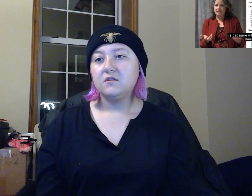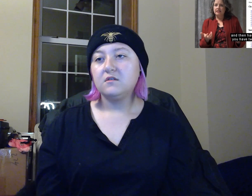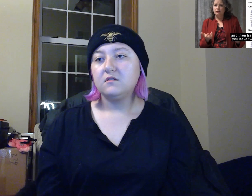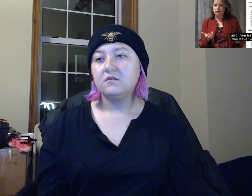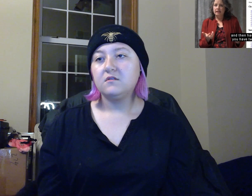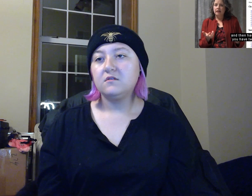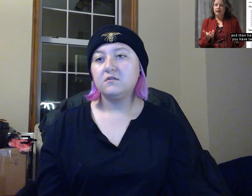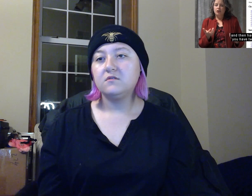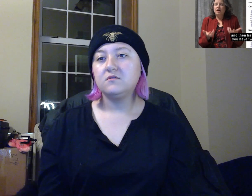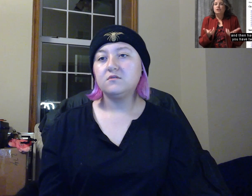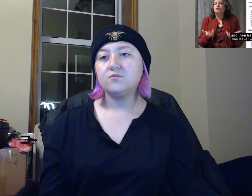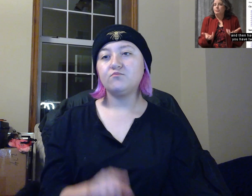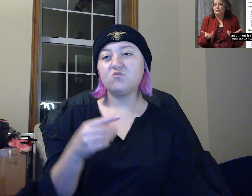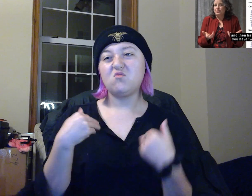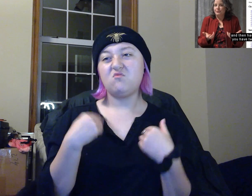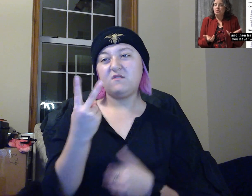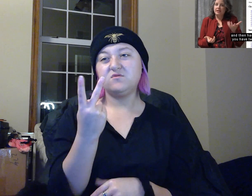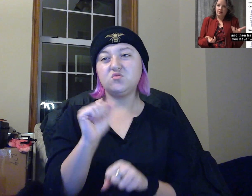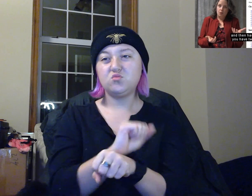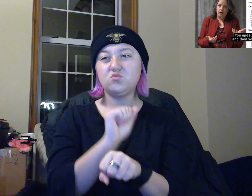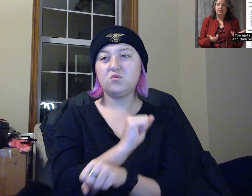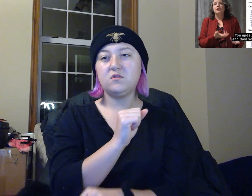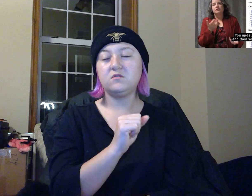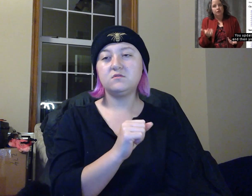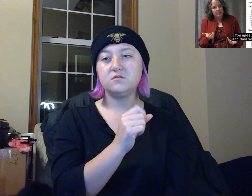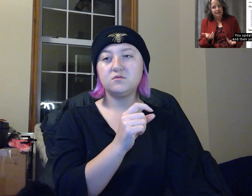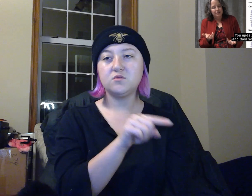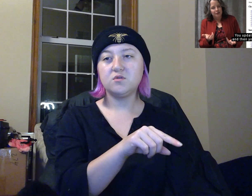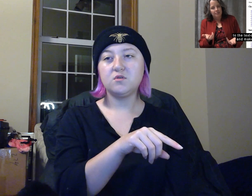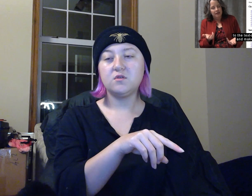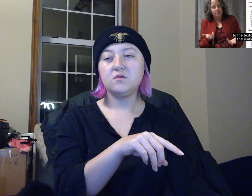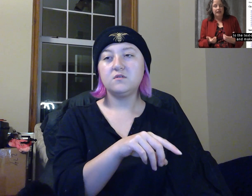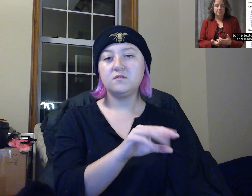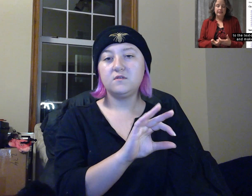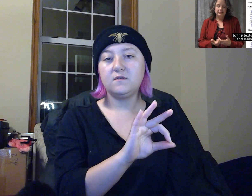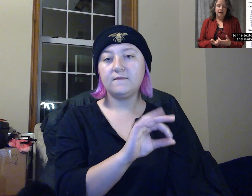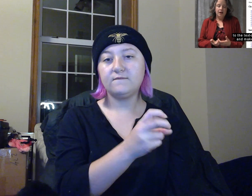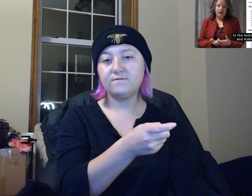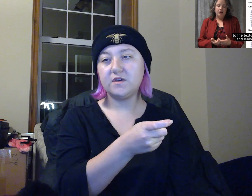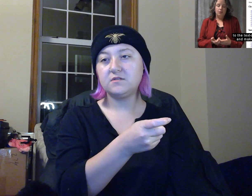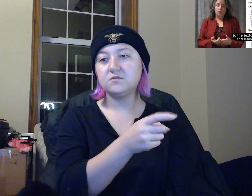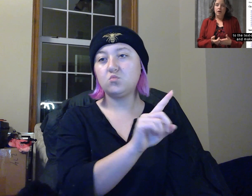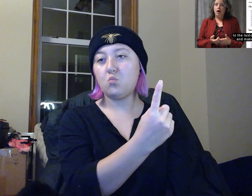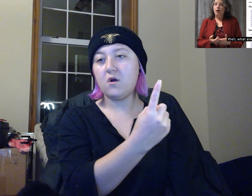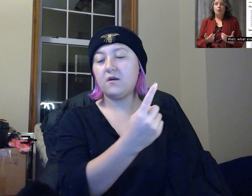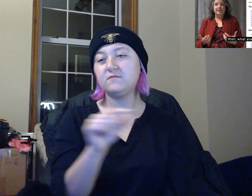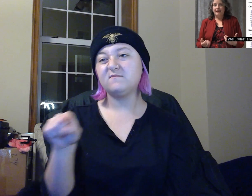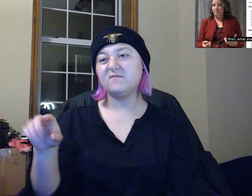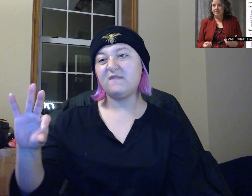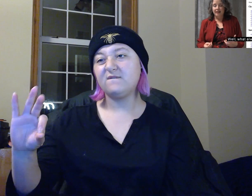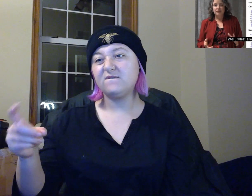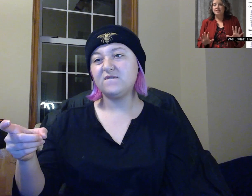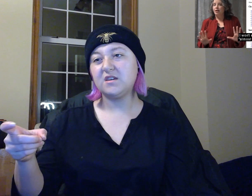and then have a text-only, you have two jobs to do. You update it on one, and then you have to go to the text-only website and make updates. Well, what